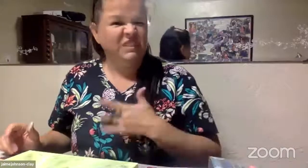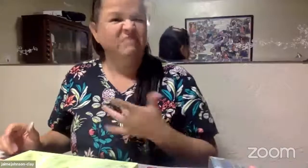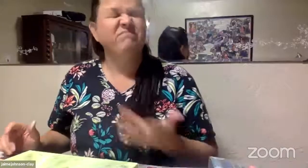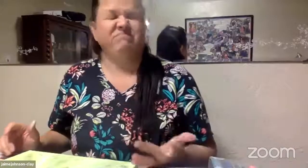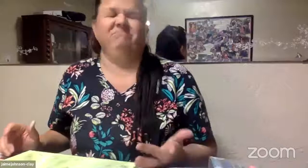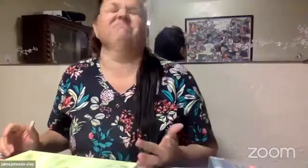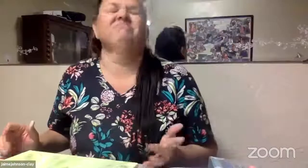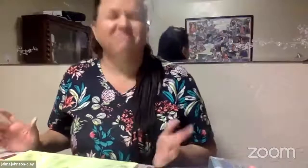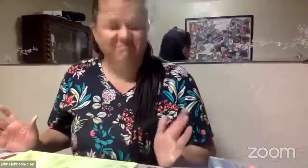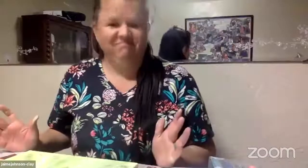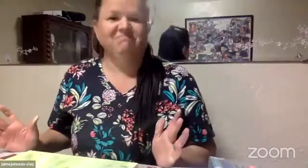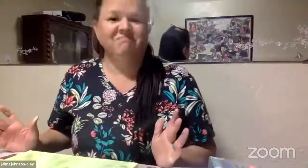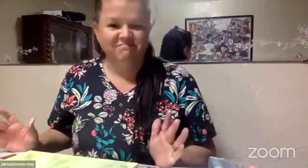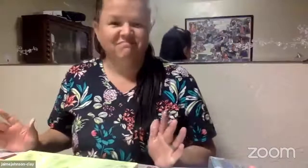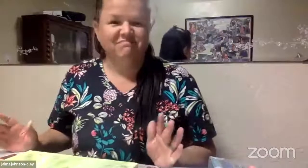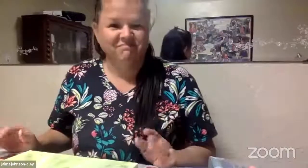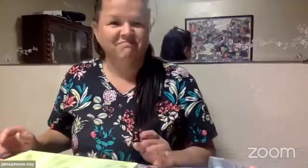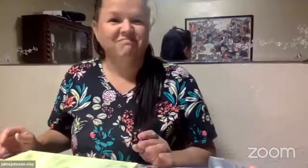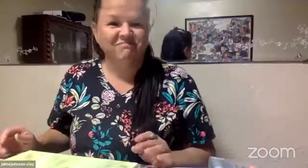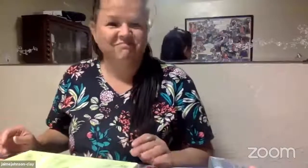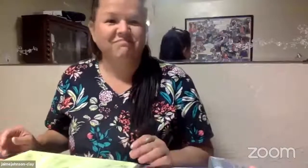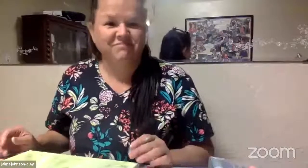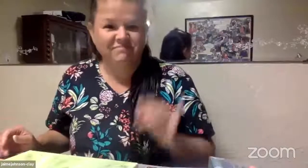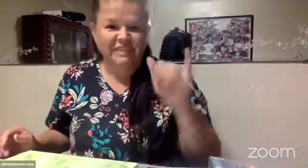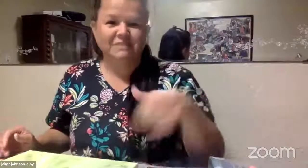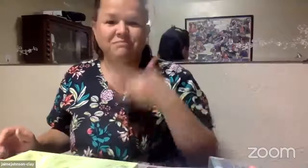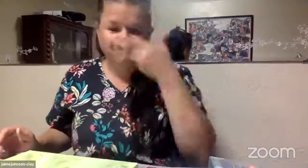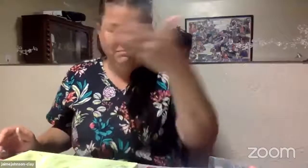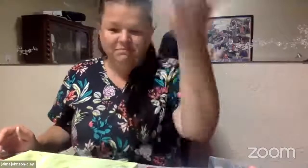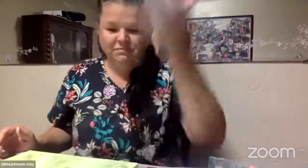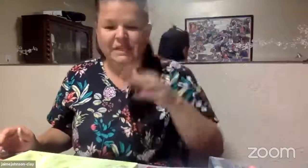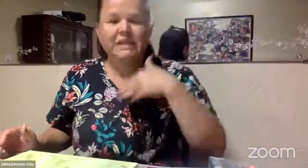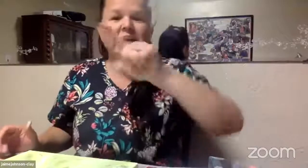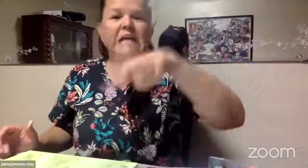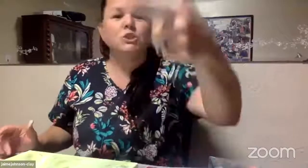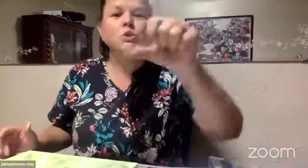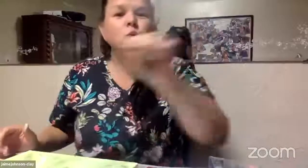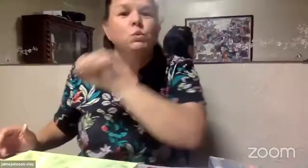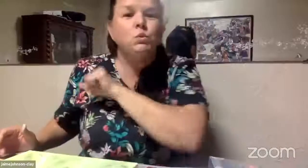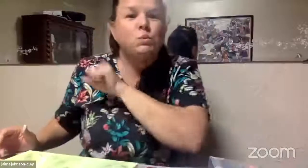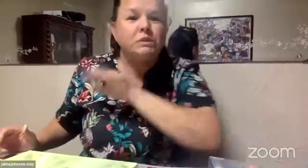And Beth saying, oh, wow. Wow. Yeah. Yeah.